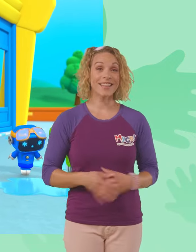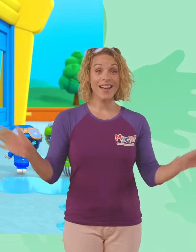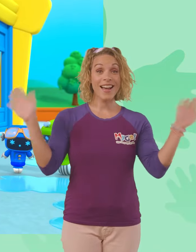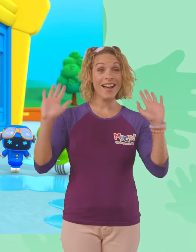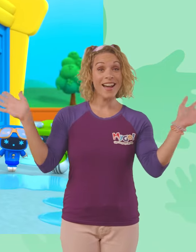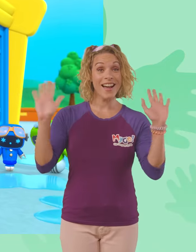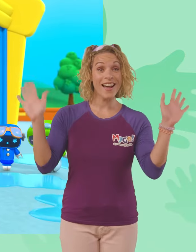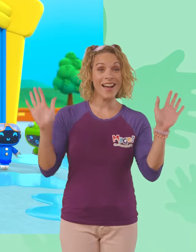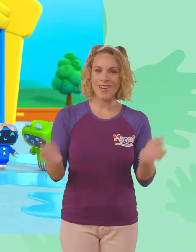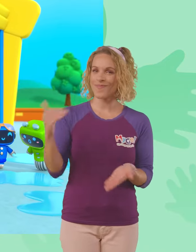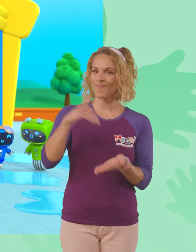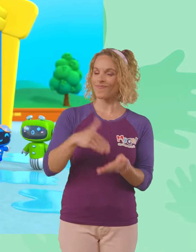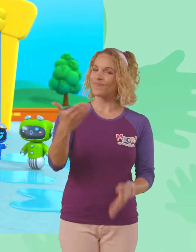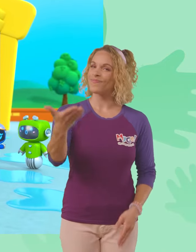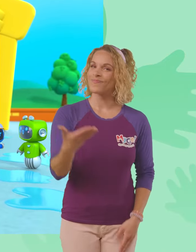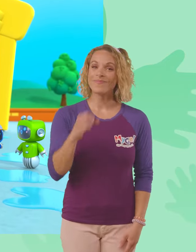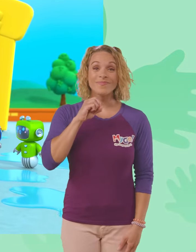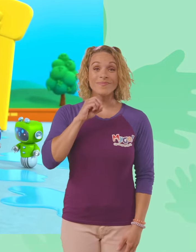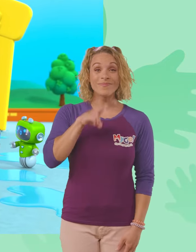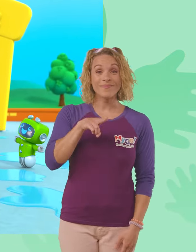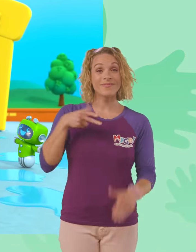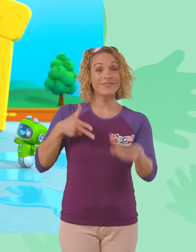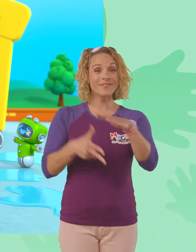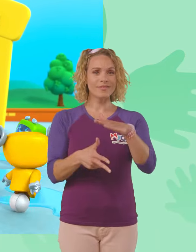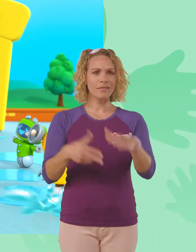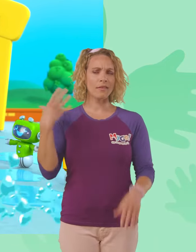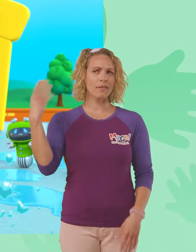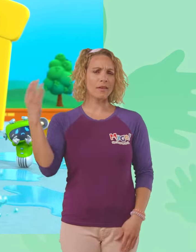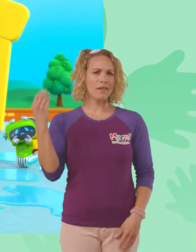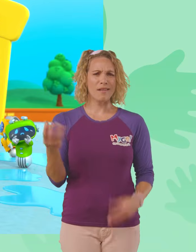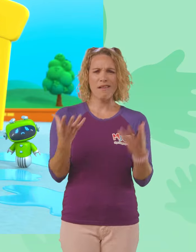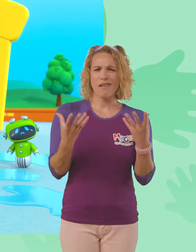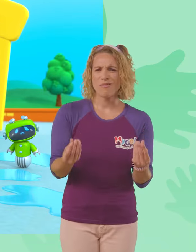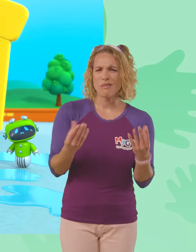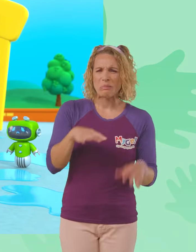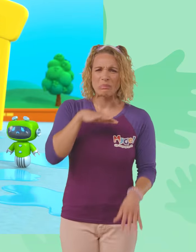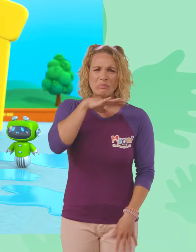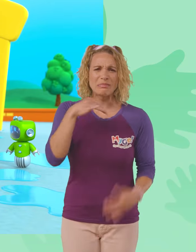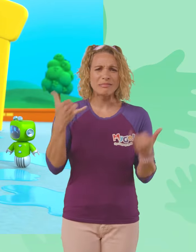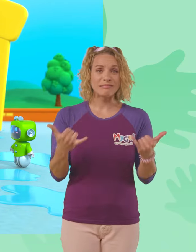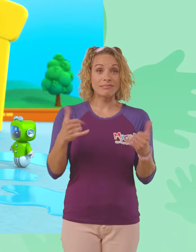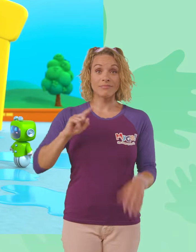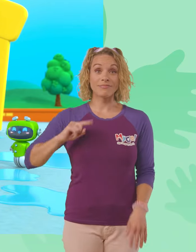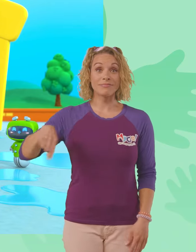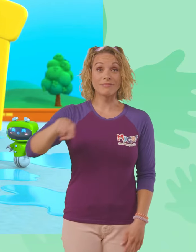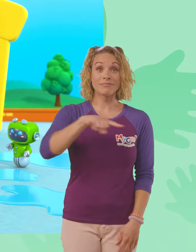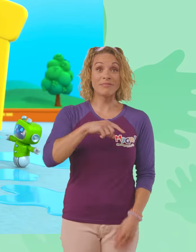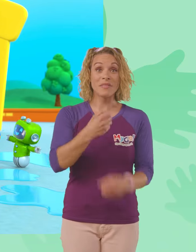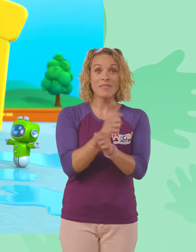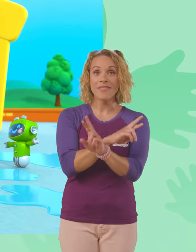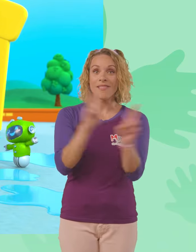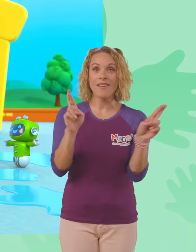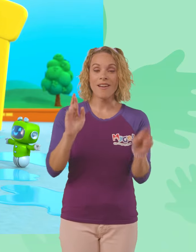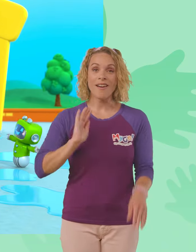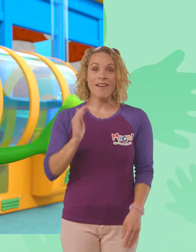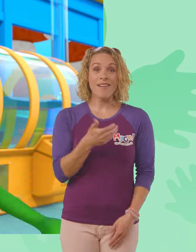Hello, everyone. Welcome back to Gecko's Garage. It's very muddy today. So we're getting our car wash